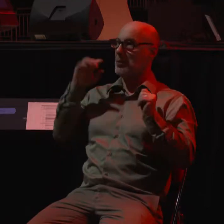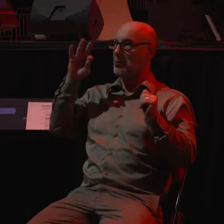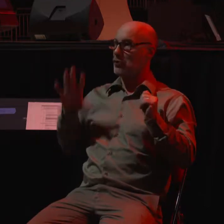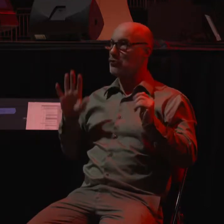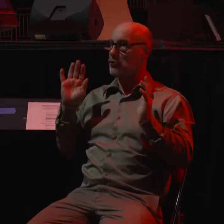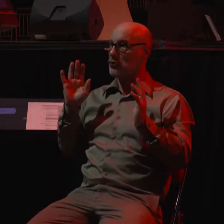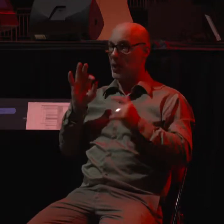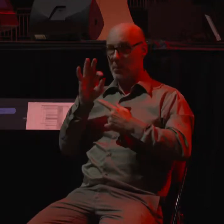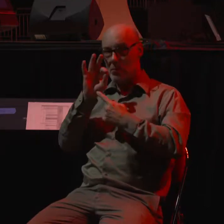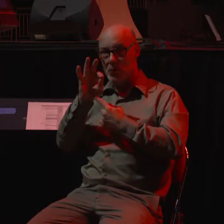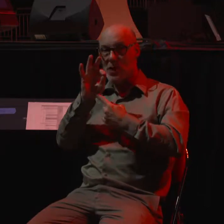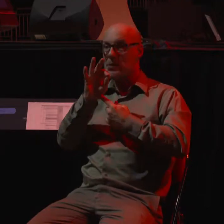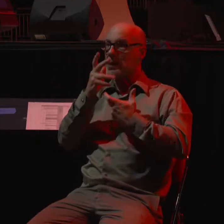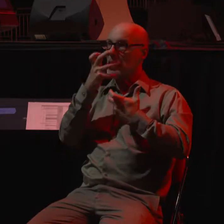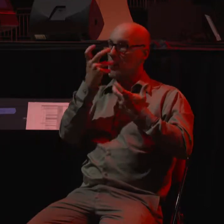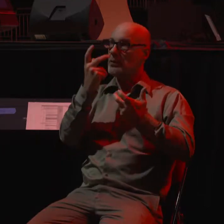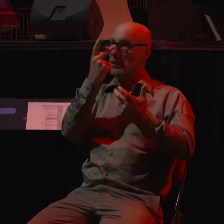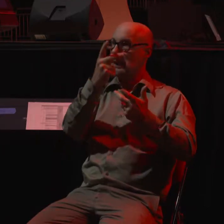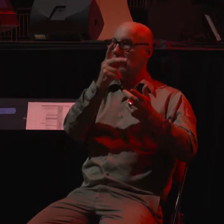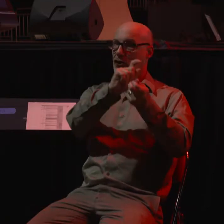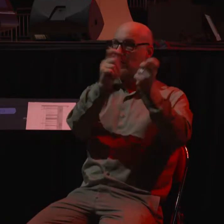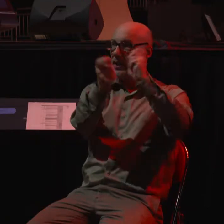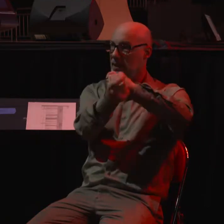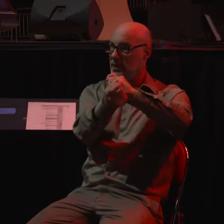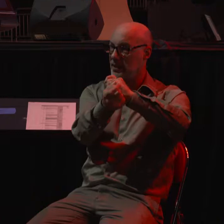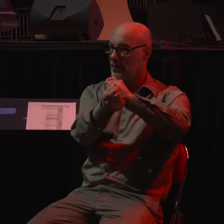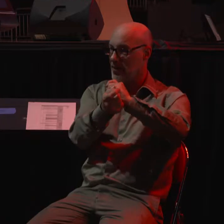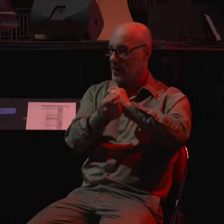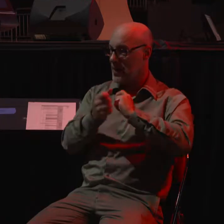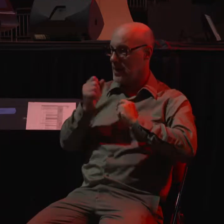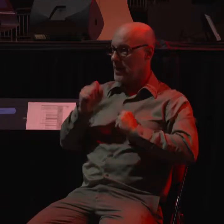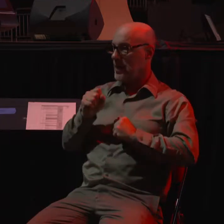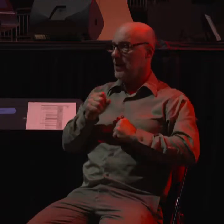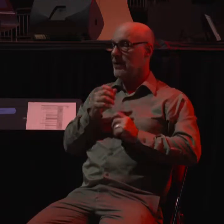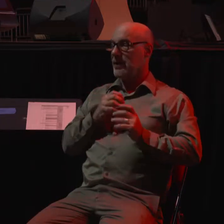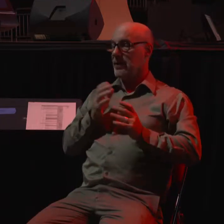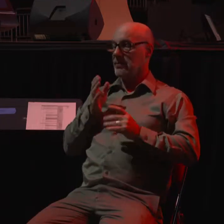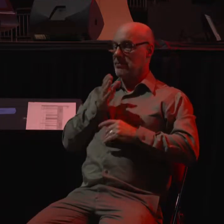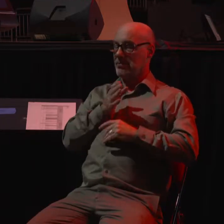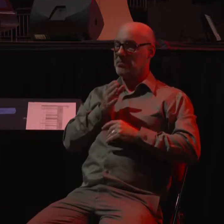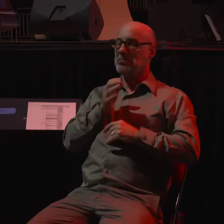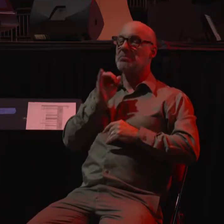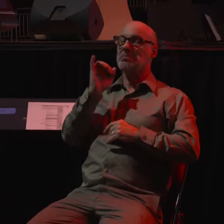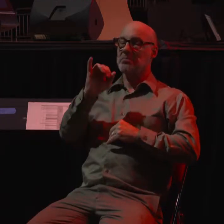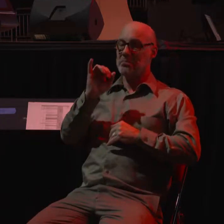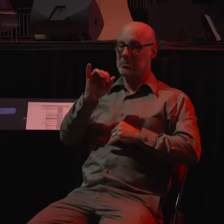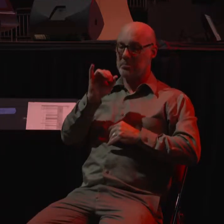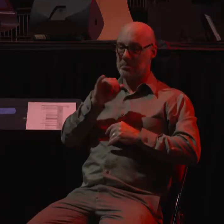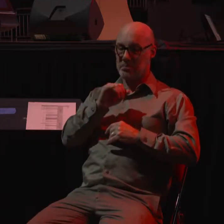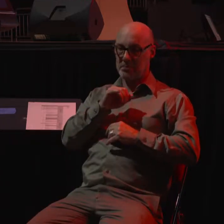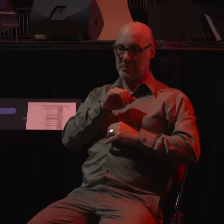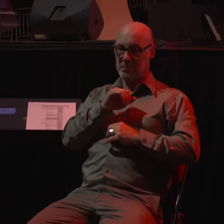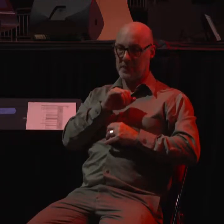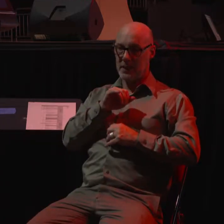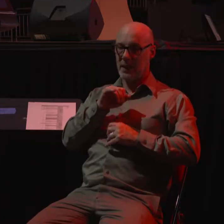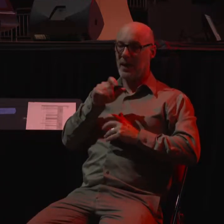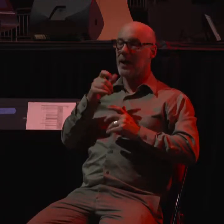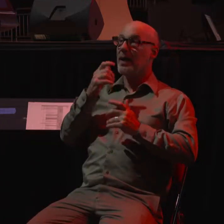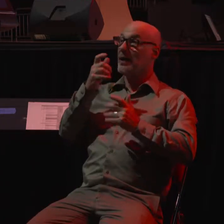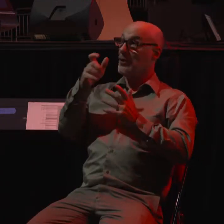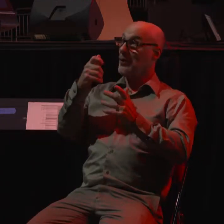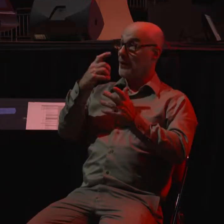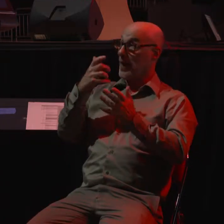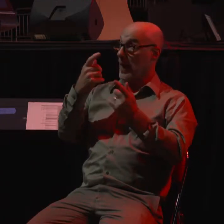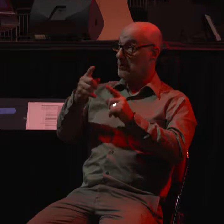of issues with a transformative sort of. That's exactly right. In fact, I mean, there was a time in which, you know, there were folks that actually tried to get King to run for